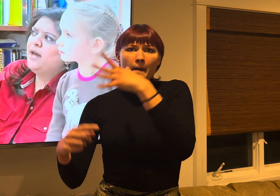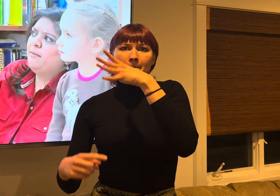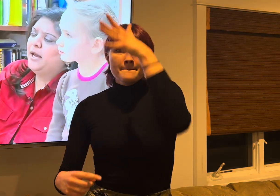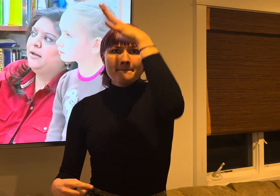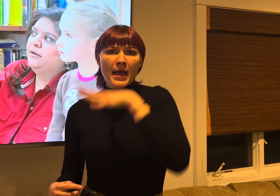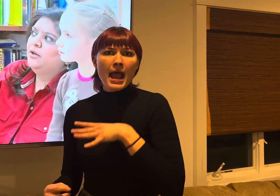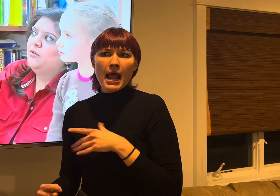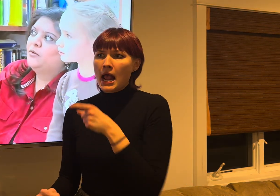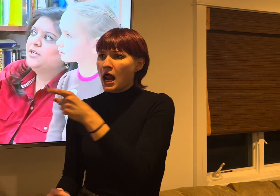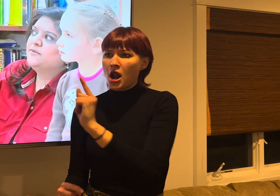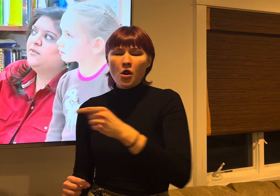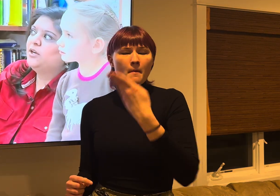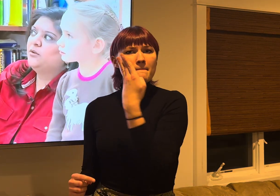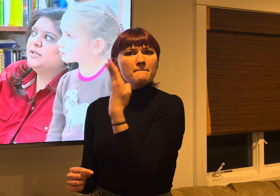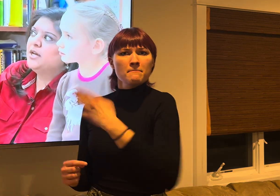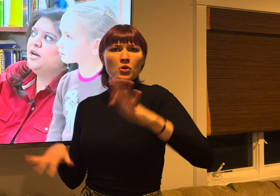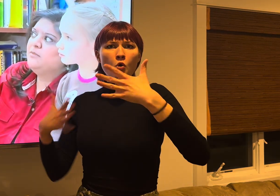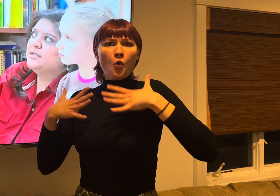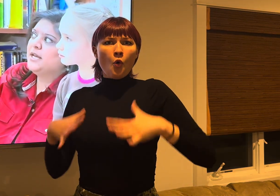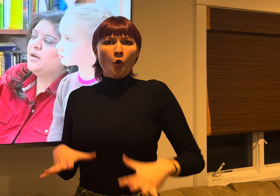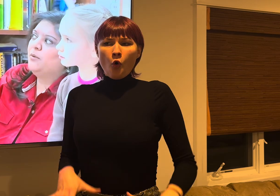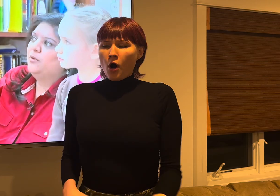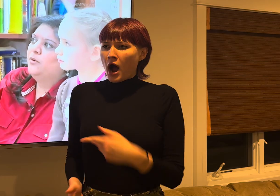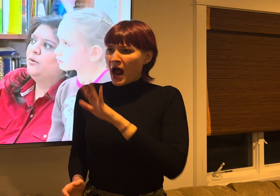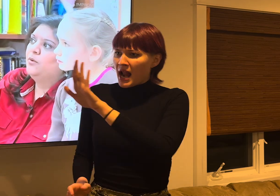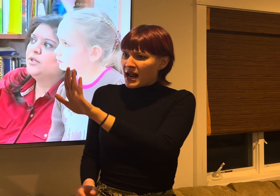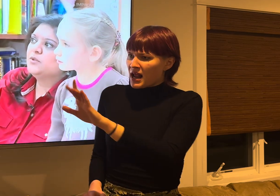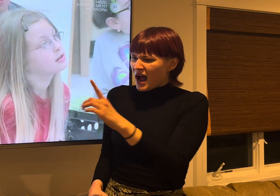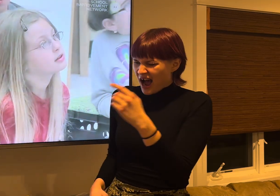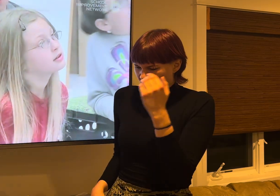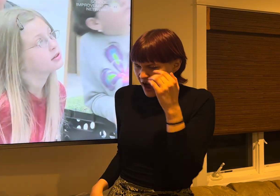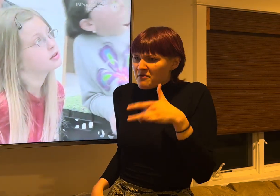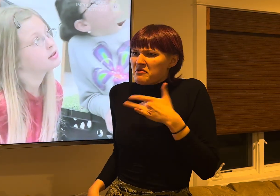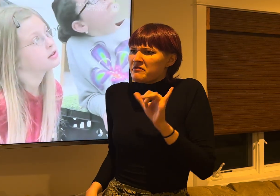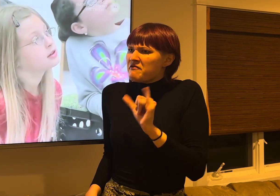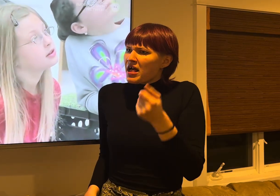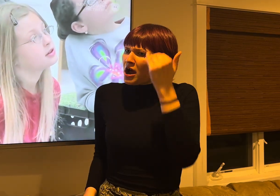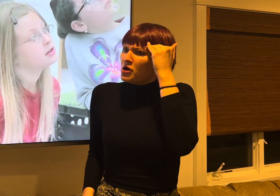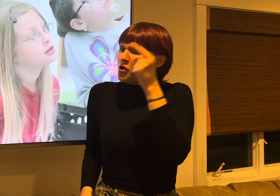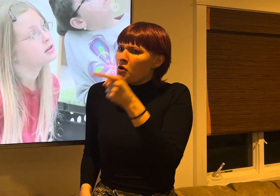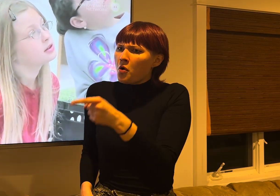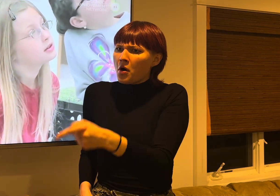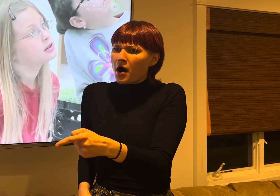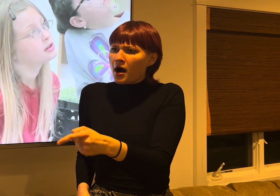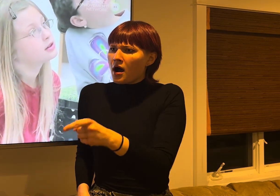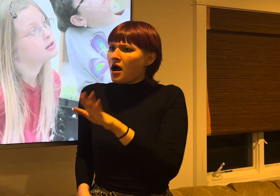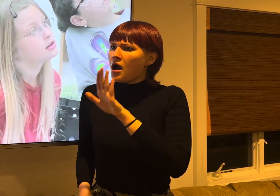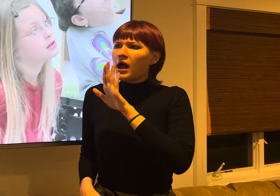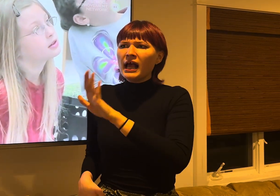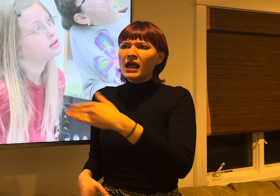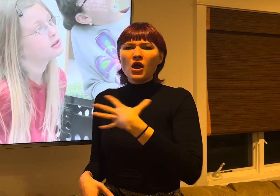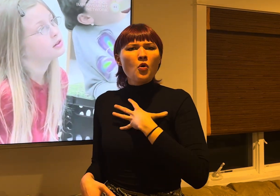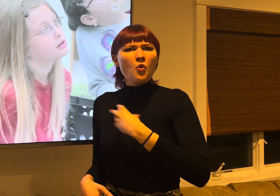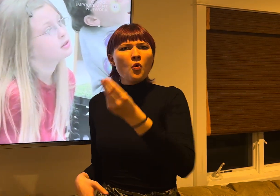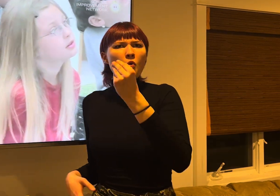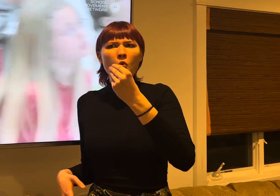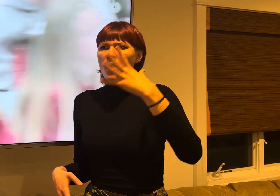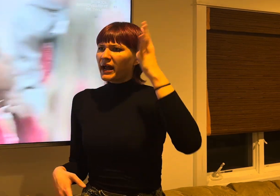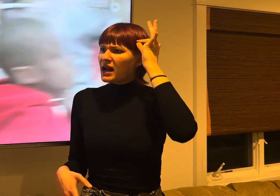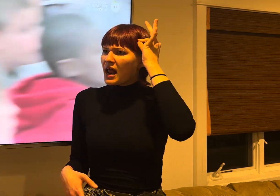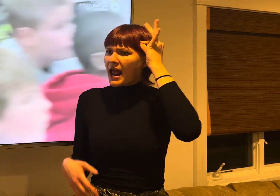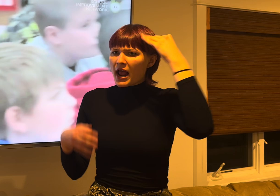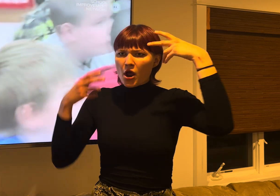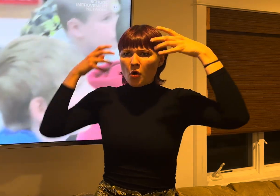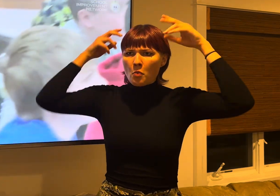that he knew that man, for his figure was unmistakable, with his white hair rolled on the sides, tied in the back with a ribbon.